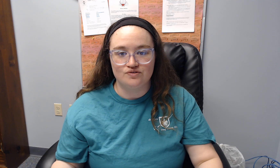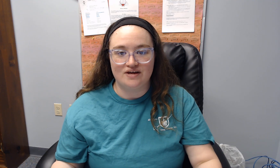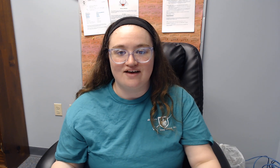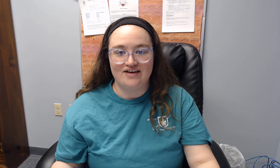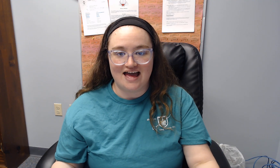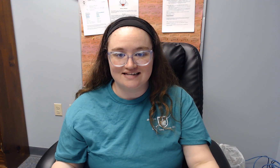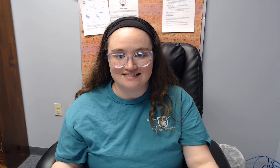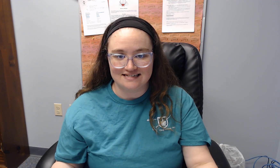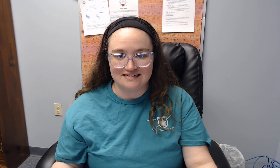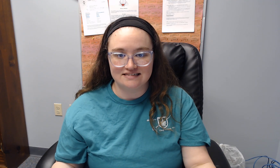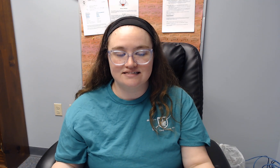have accents.